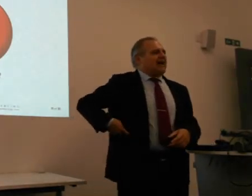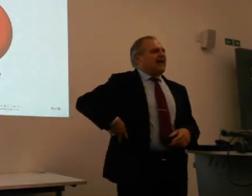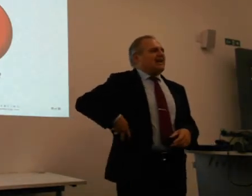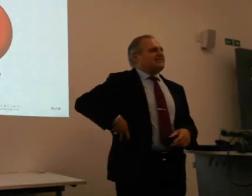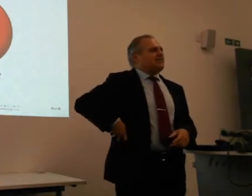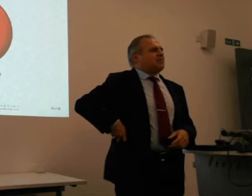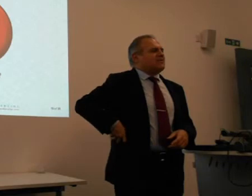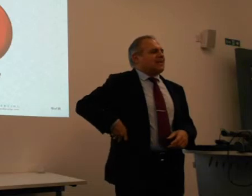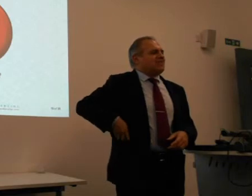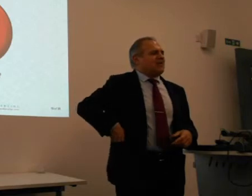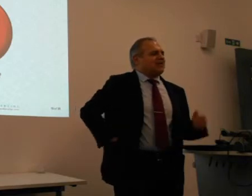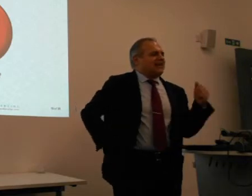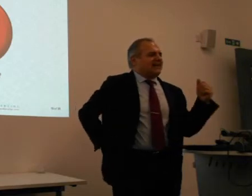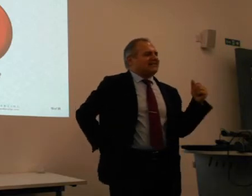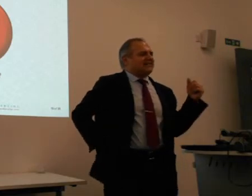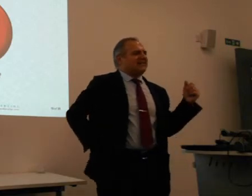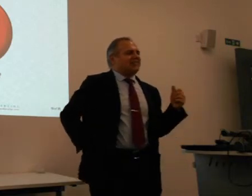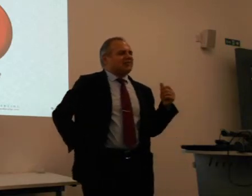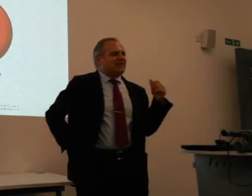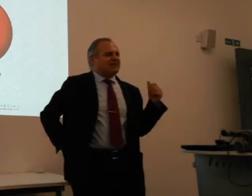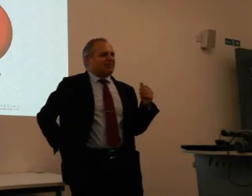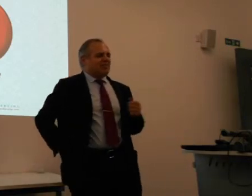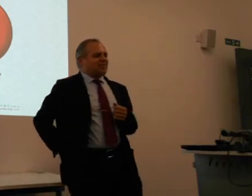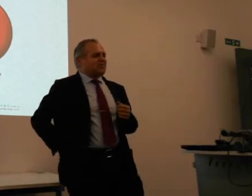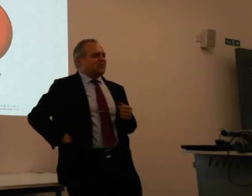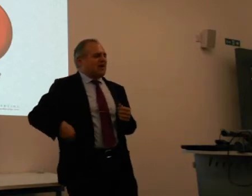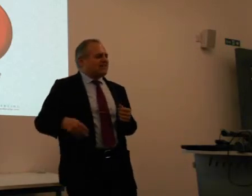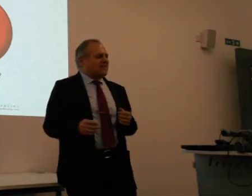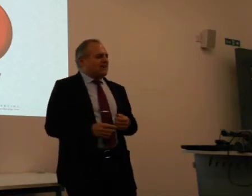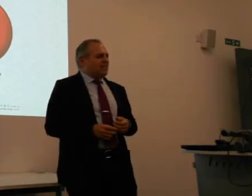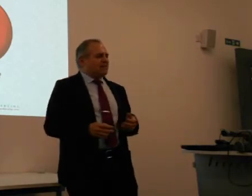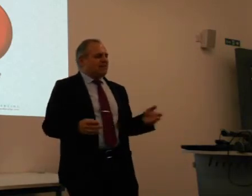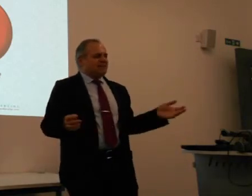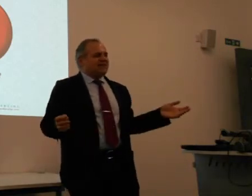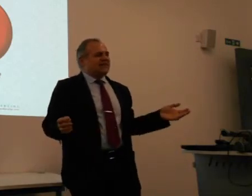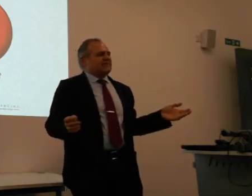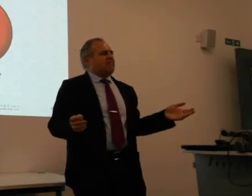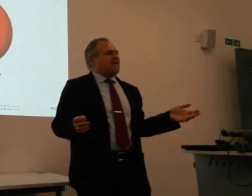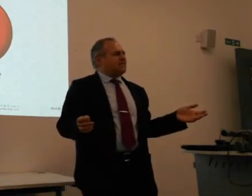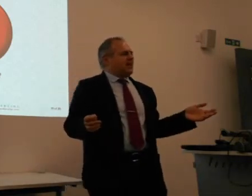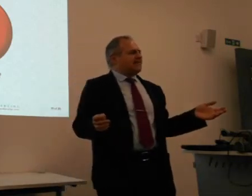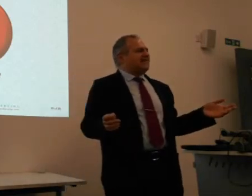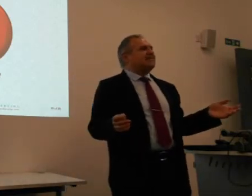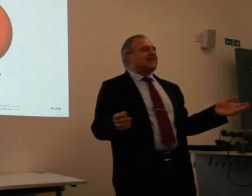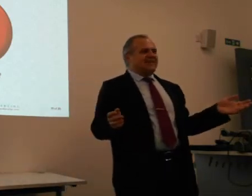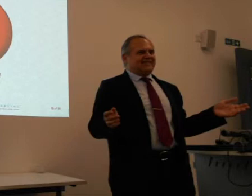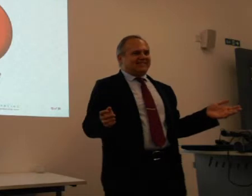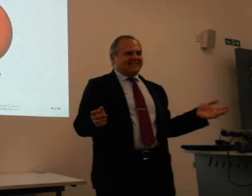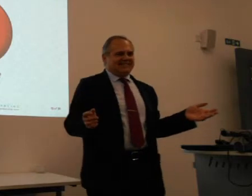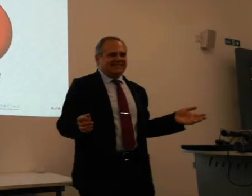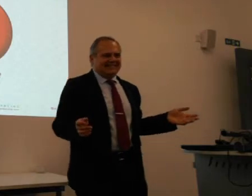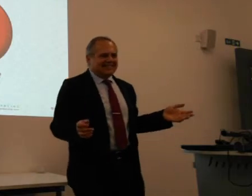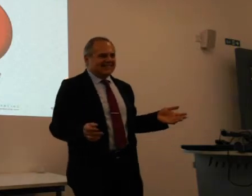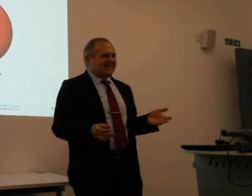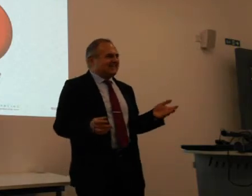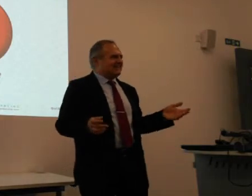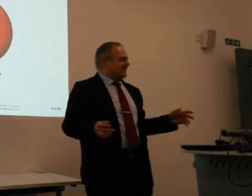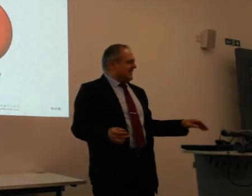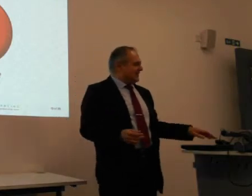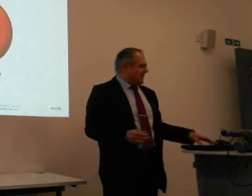as somebody said when they had whatever the problems in the u.s people need their file check they need to eat so at the end of the day the